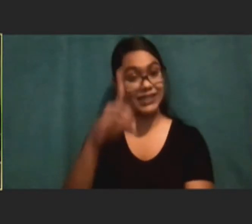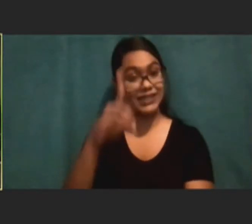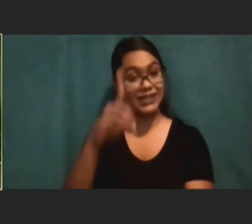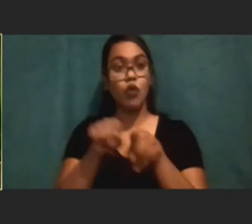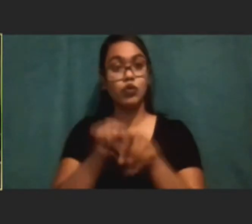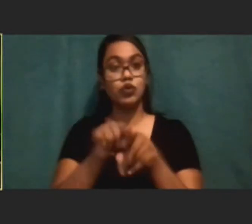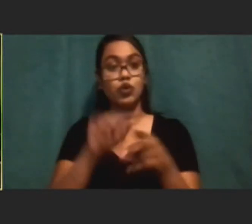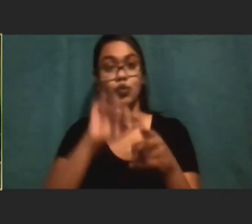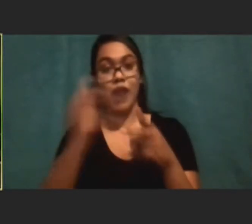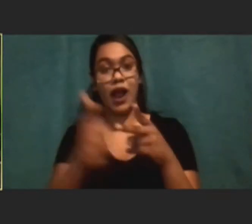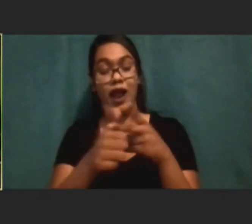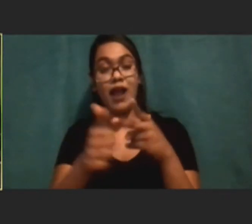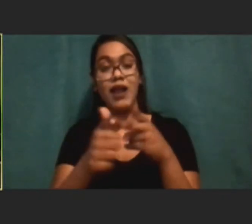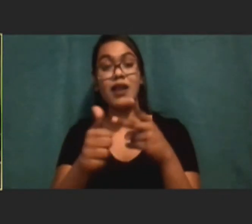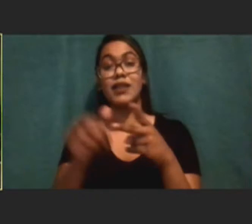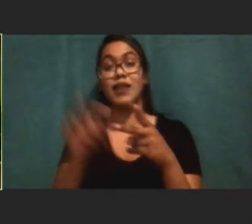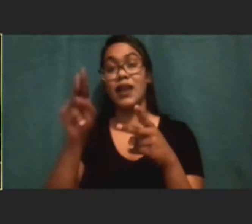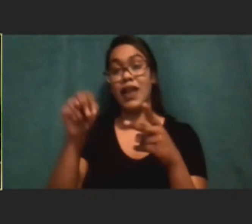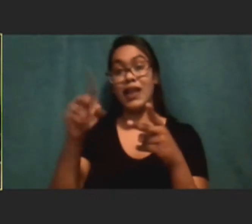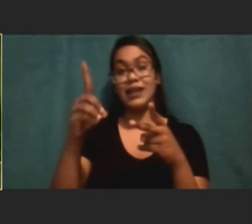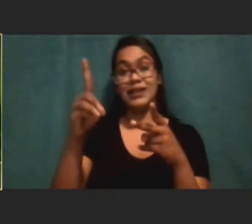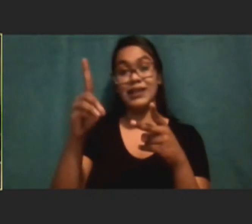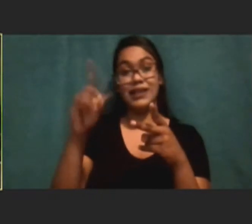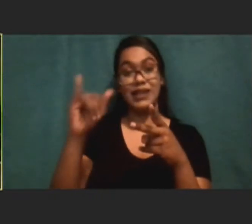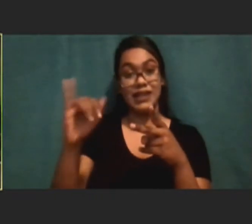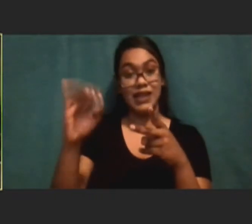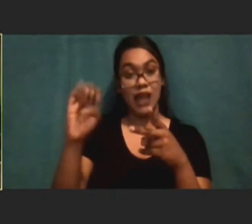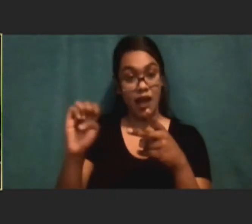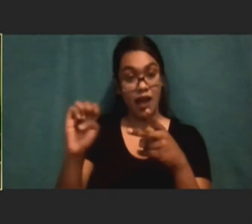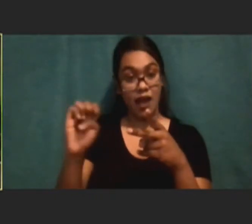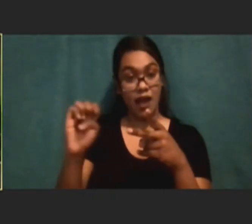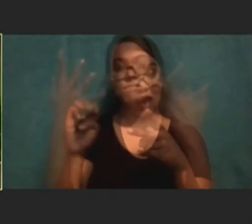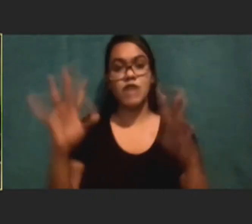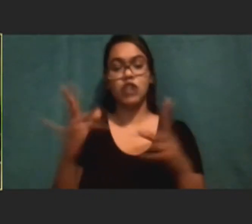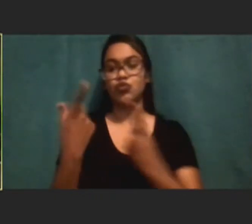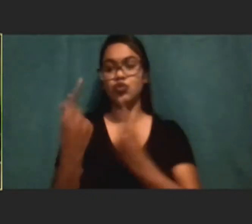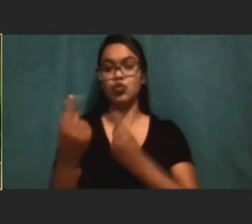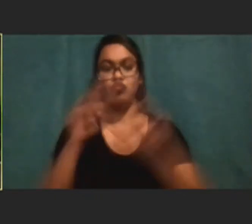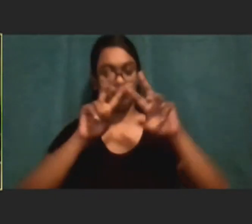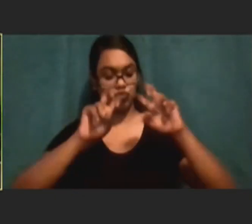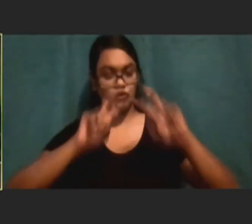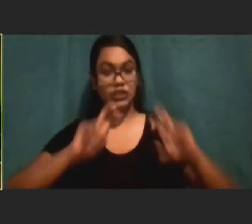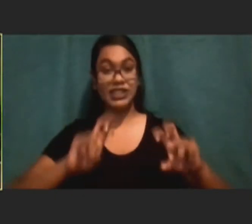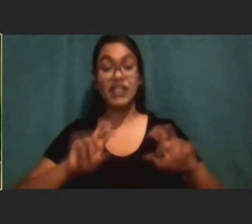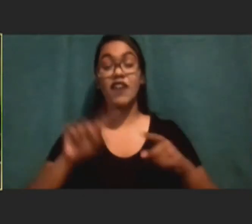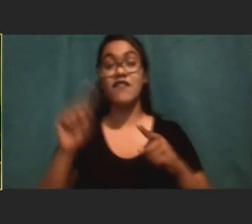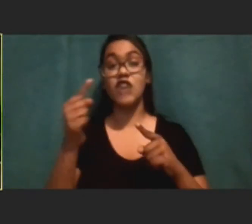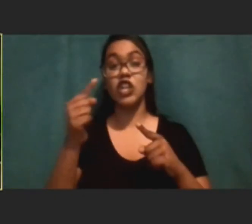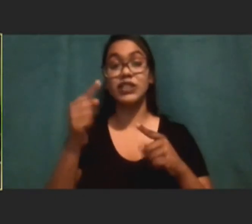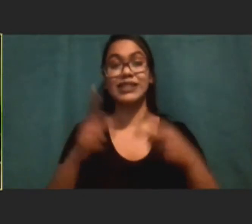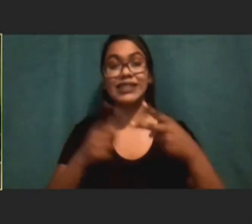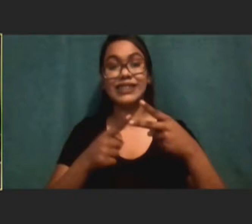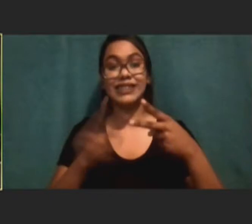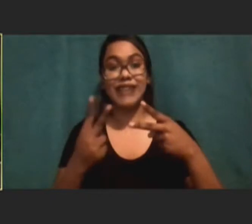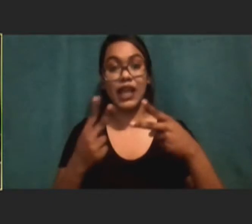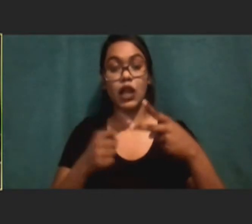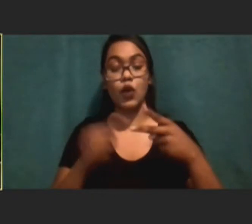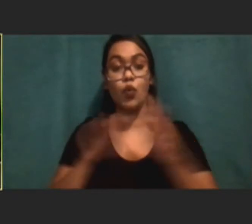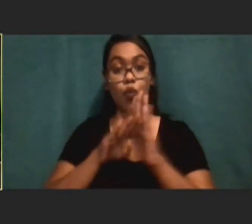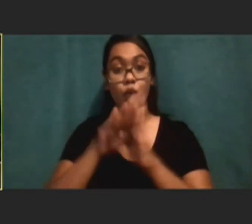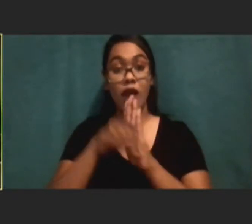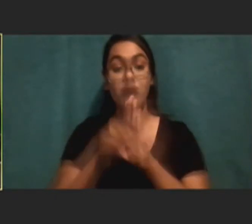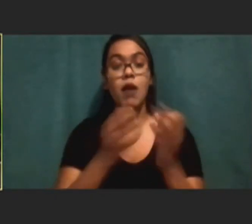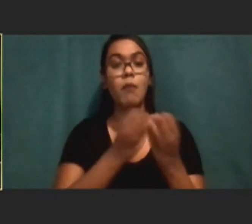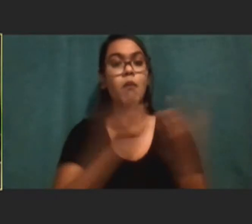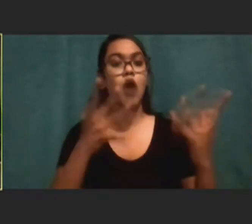of mortality in hospitals with high mortality in the second and third wave. And one of the things we found that the patients that died in the hospitals